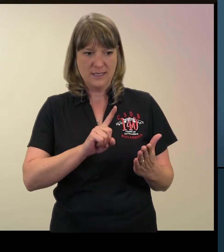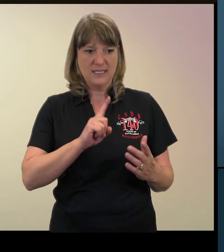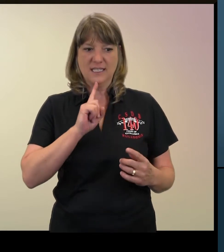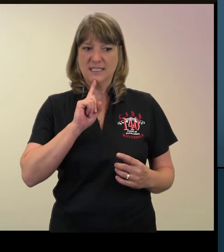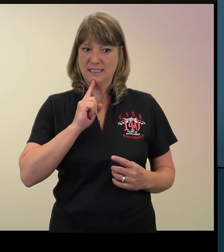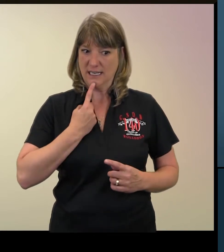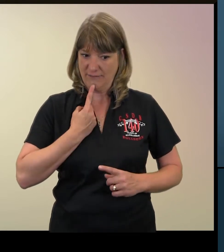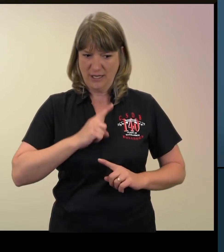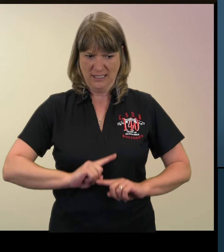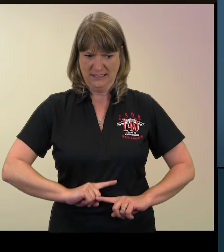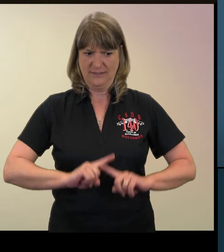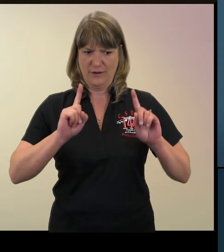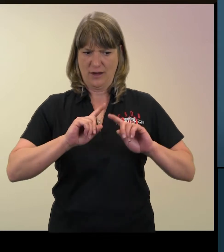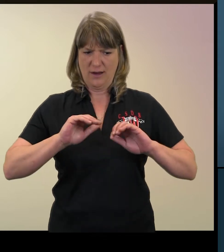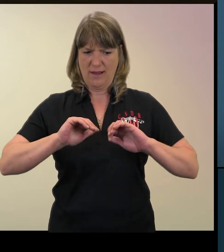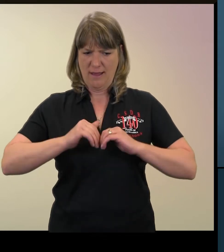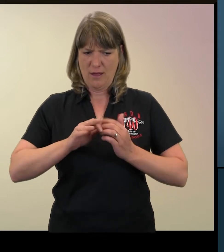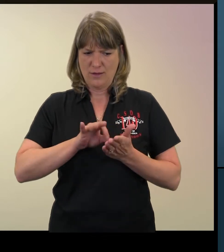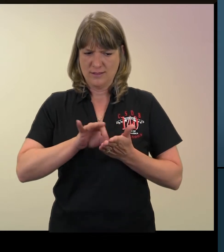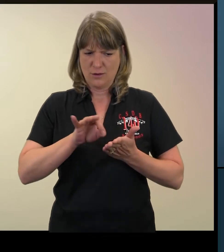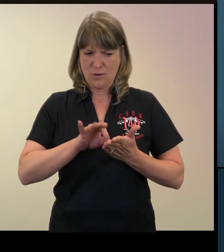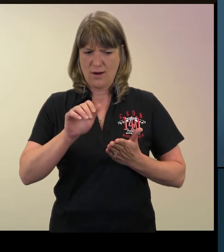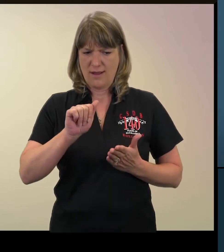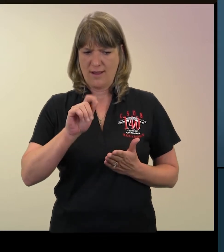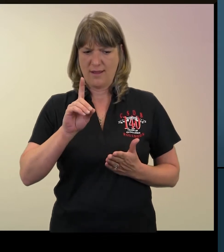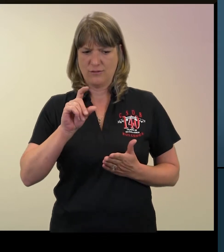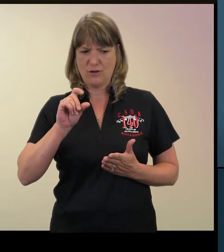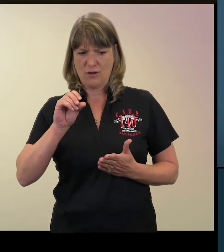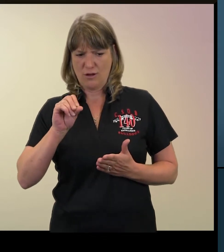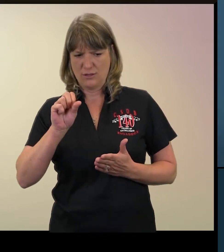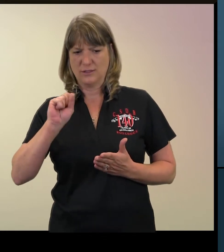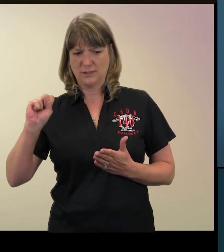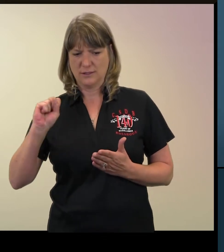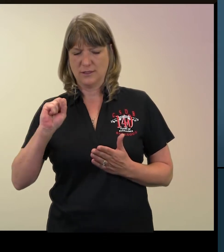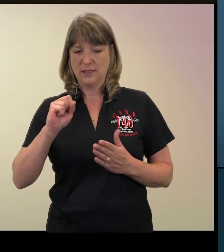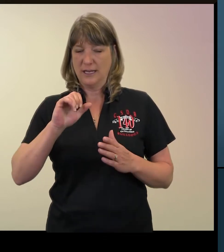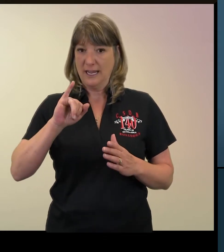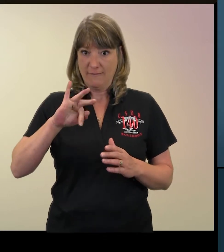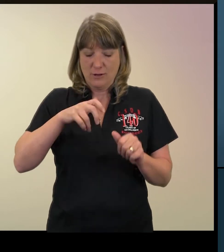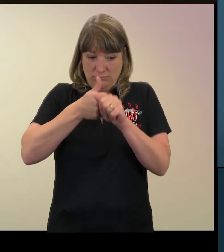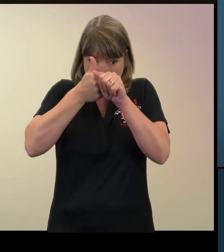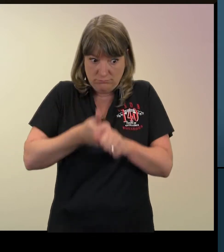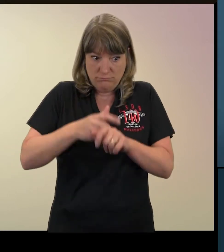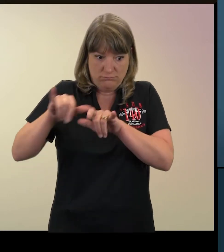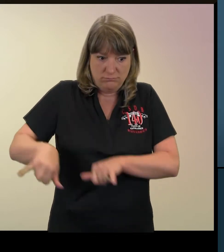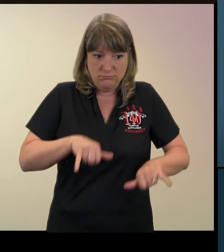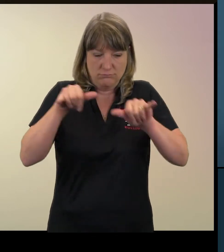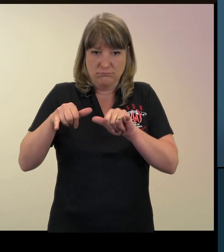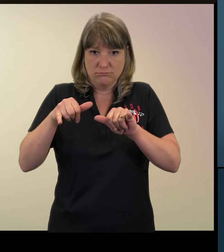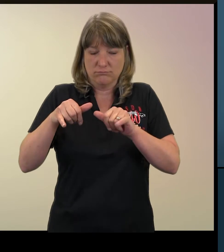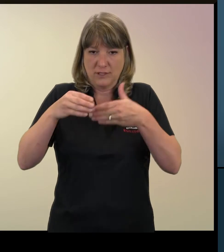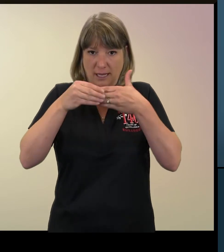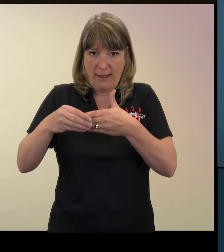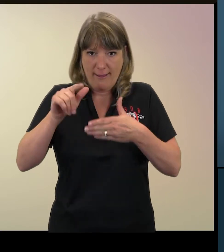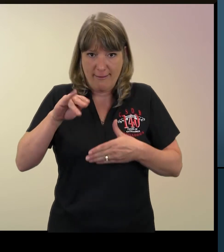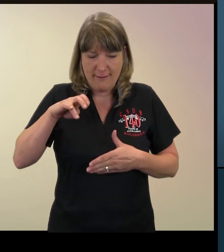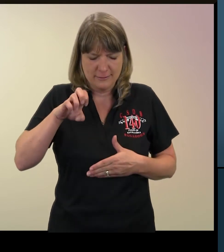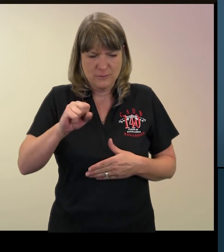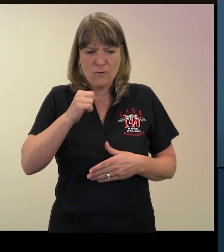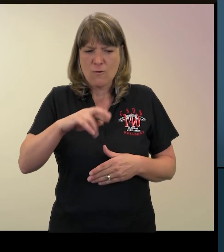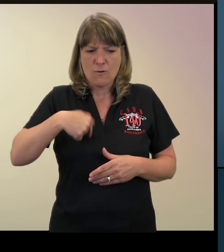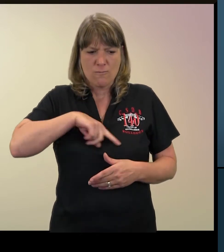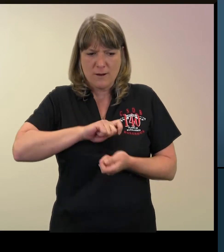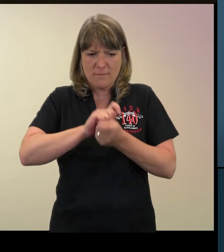were significant differences in how they scored on the ADAS, depending on whether we strictly adhered to the standardized